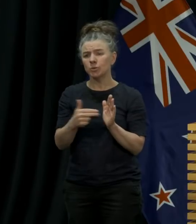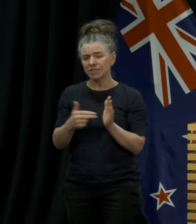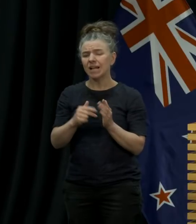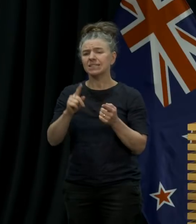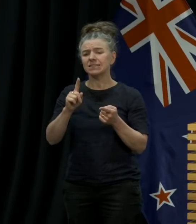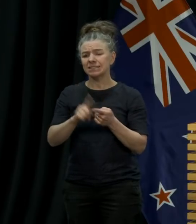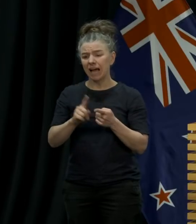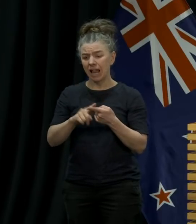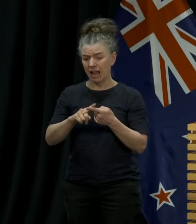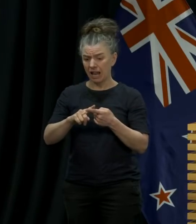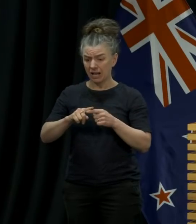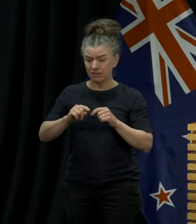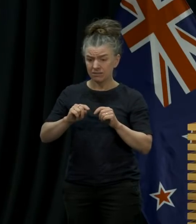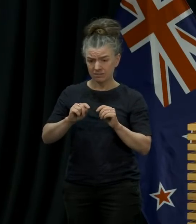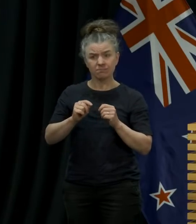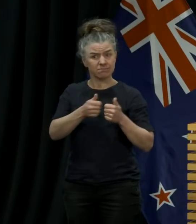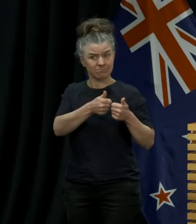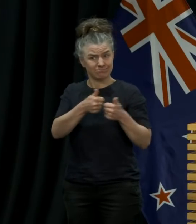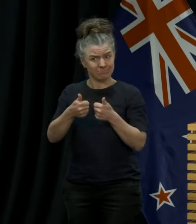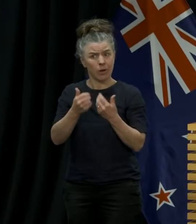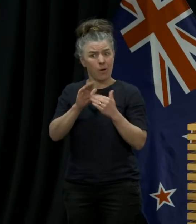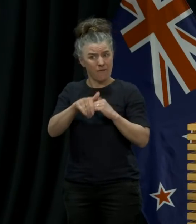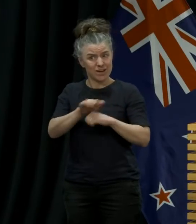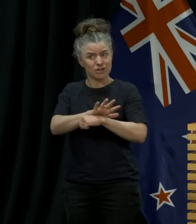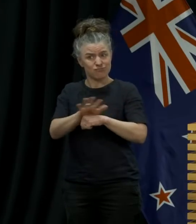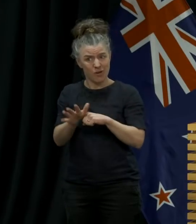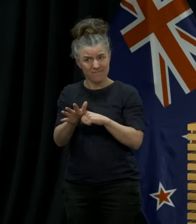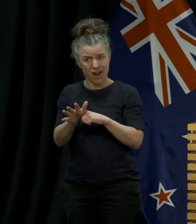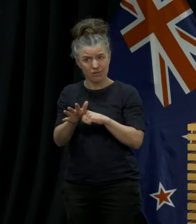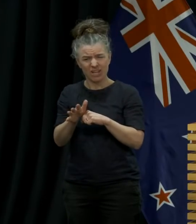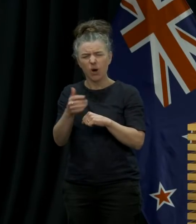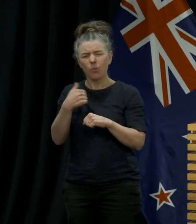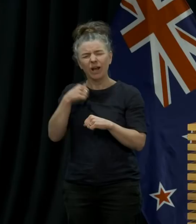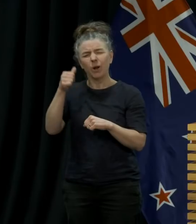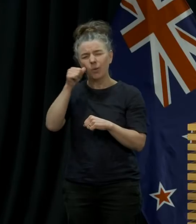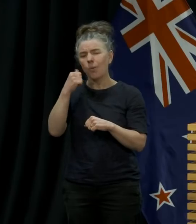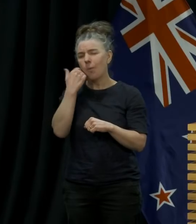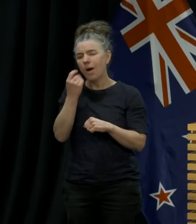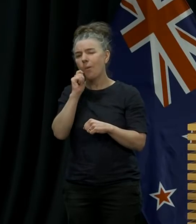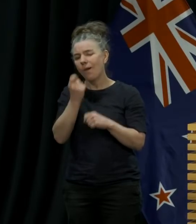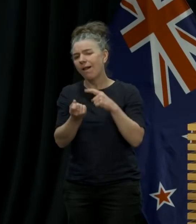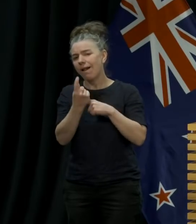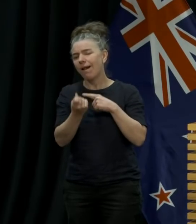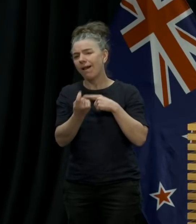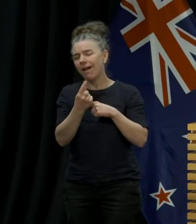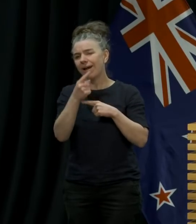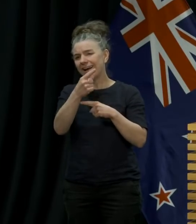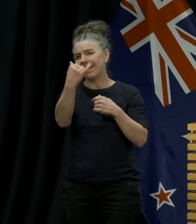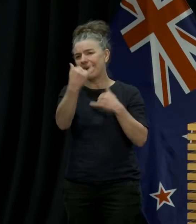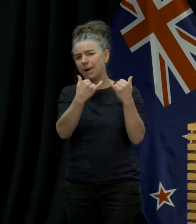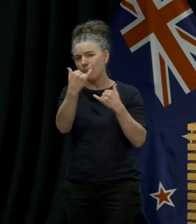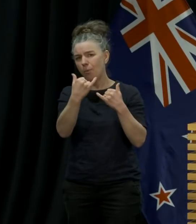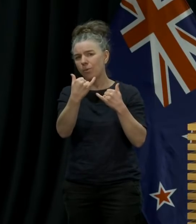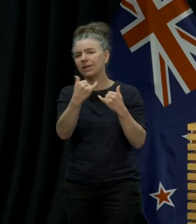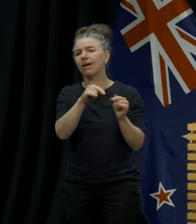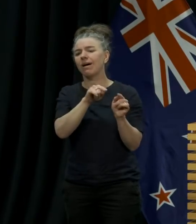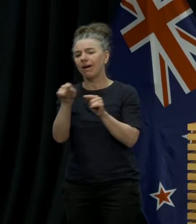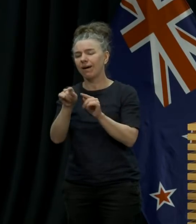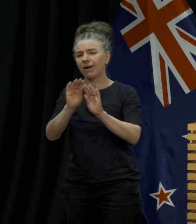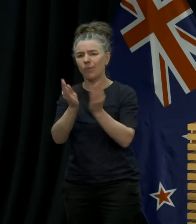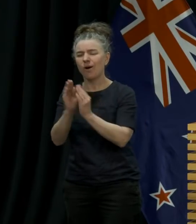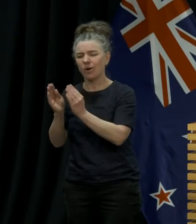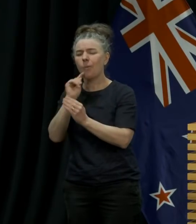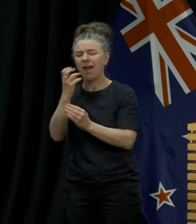Our definition always assumed there would be cases at the border. That, of course, also doesn't change the